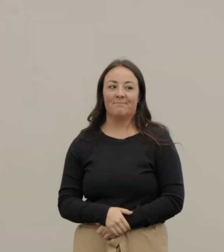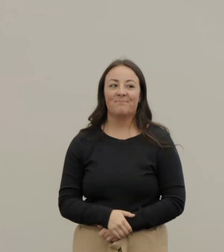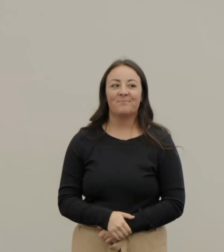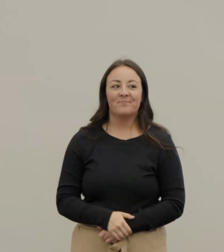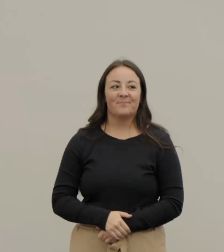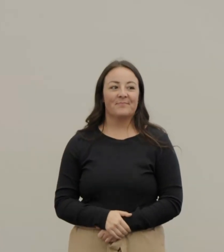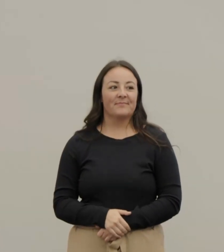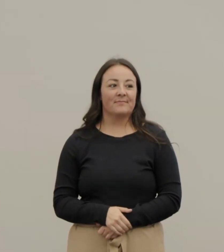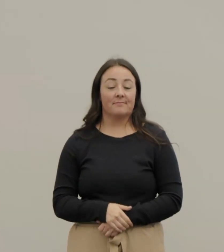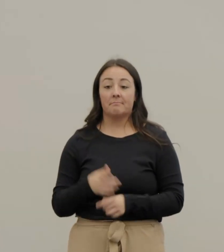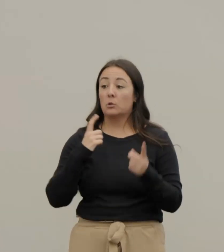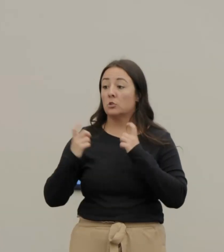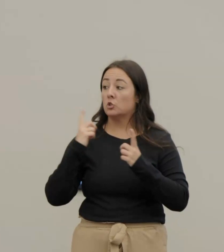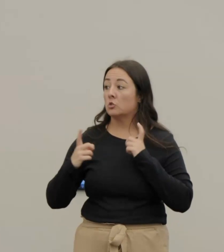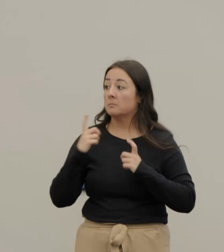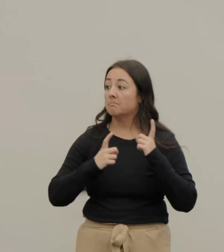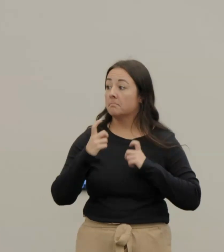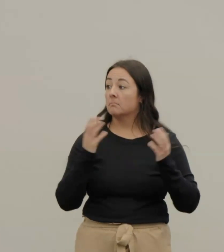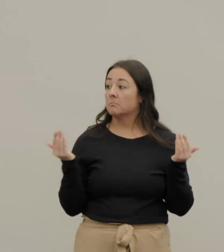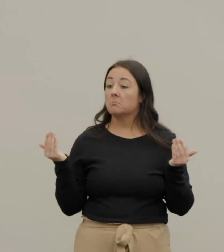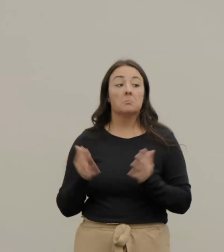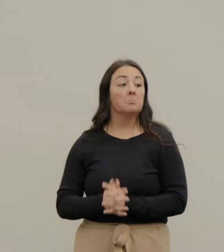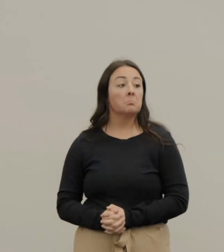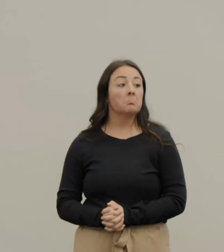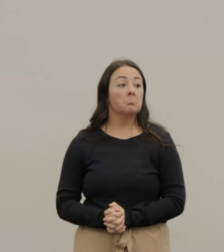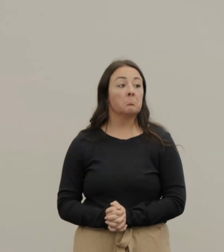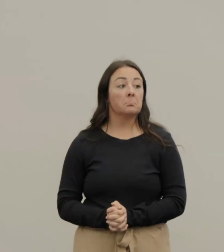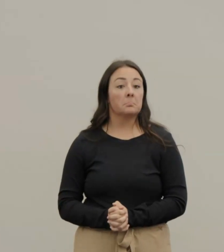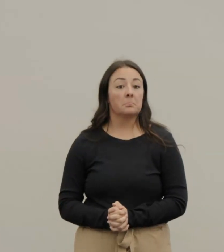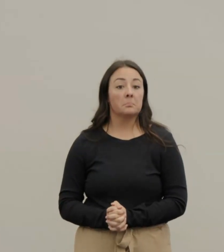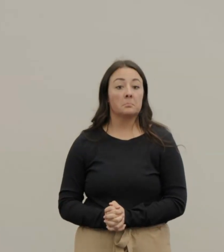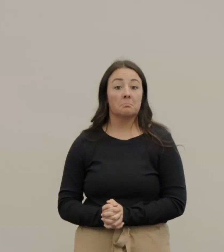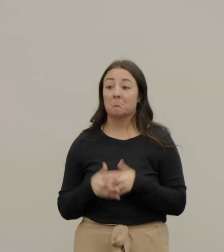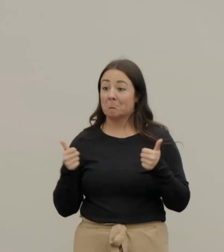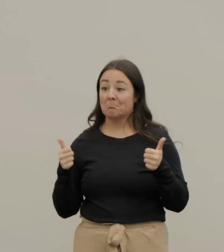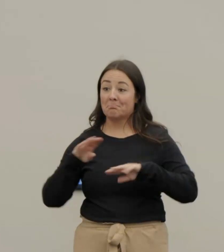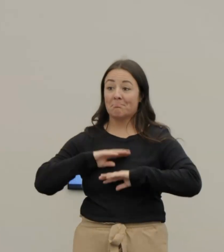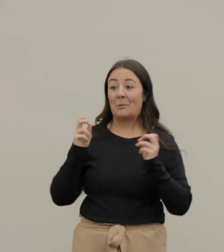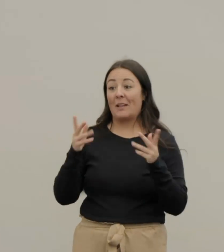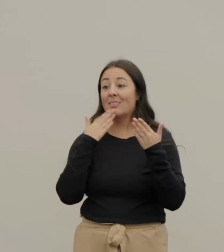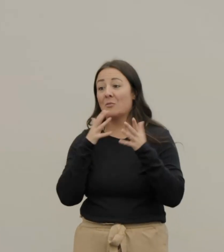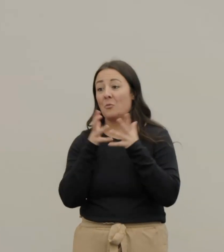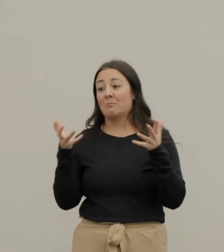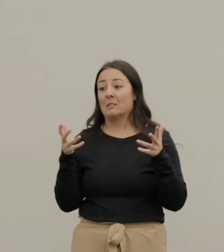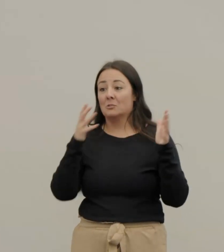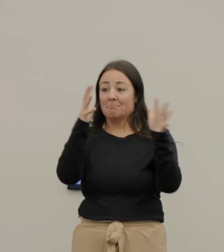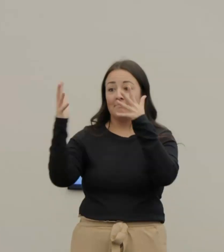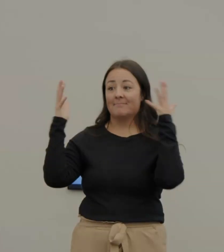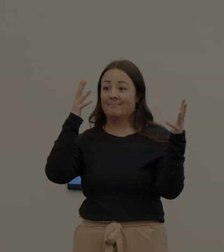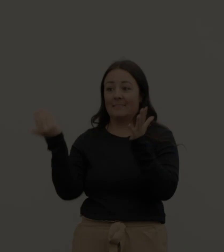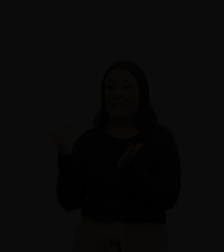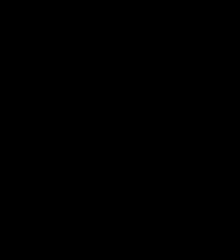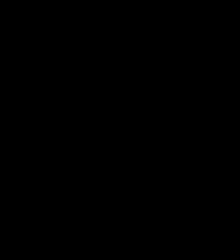Okay. Yeah. Any other questions? Great. Okay. Again, thank you all very much. Appreciate it.